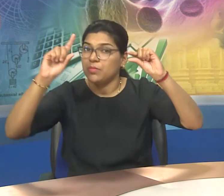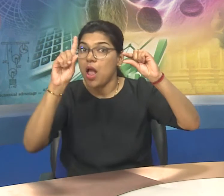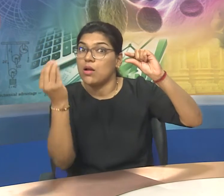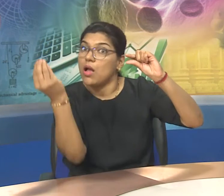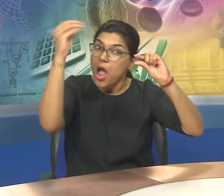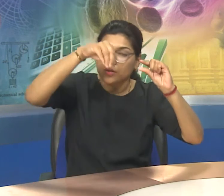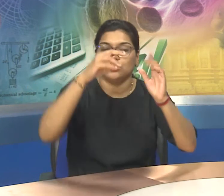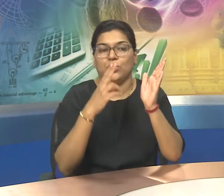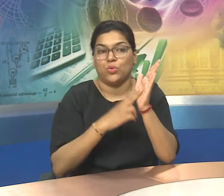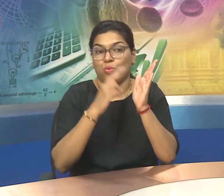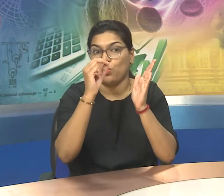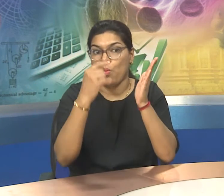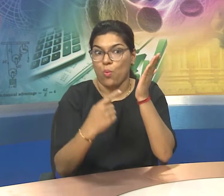not word.